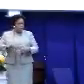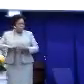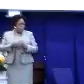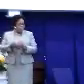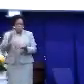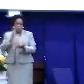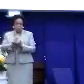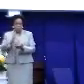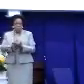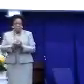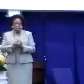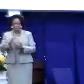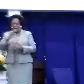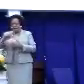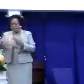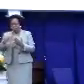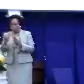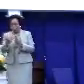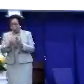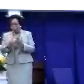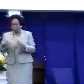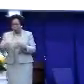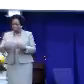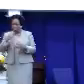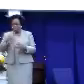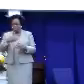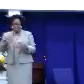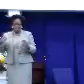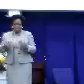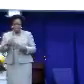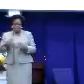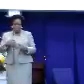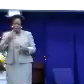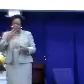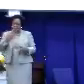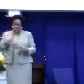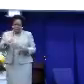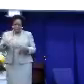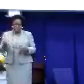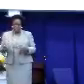How can I stop doing these things that's got a grip and got a hold of me? Then you gotta